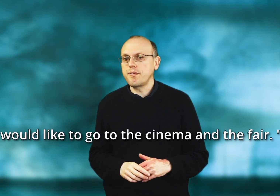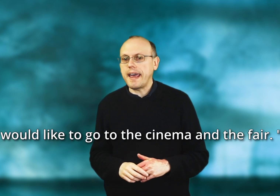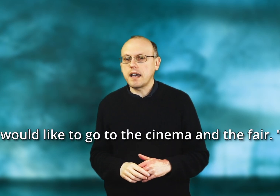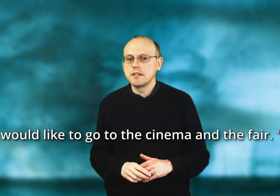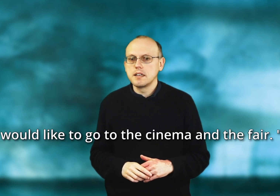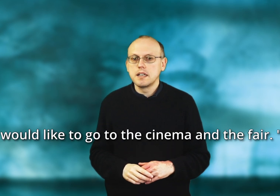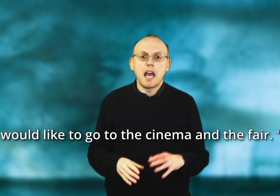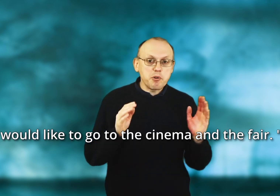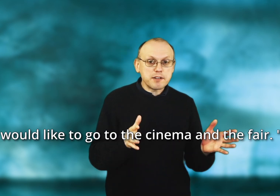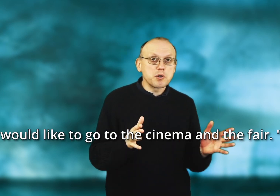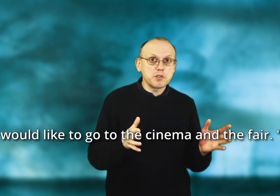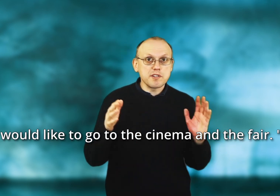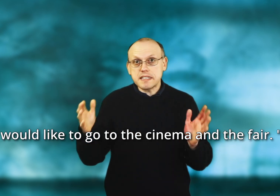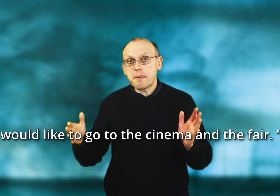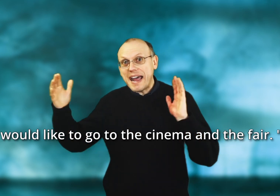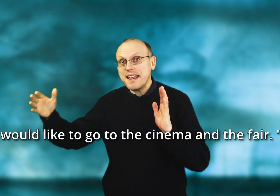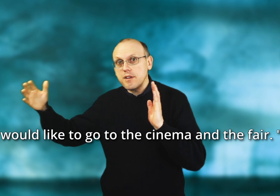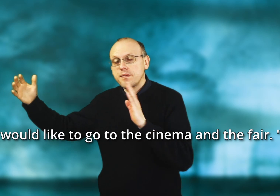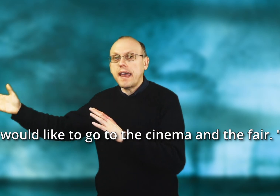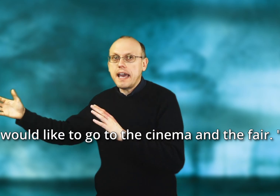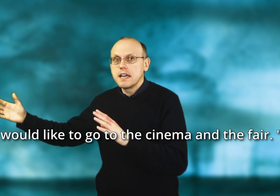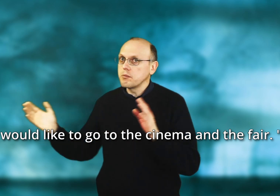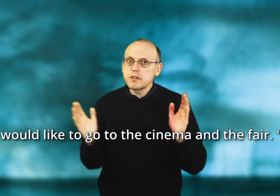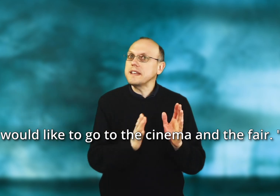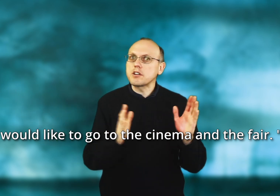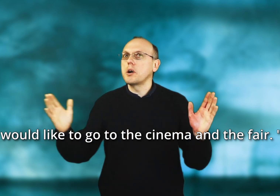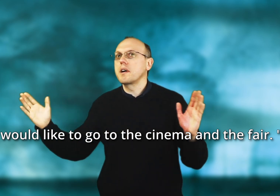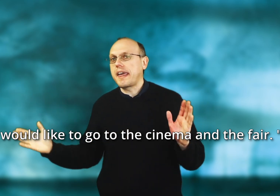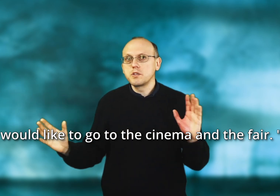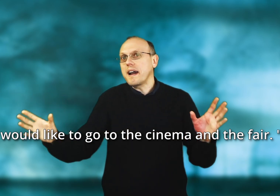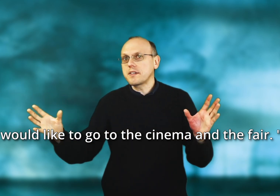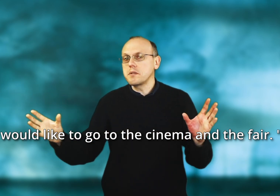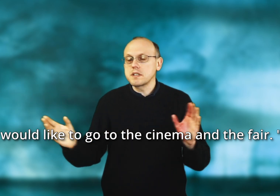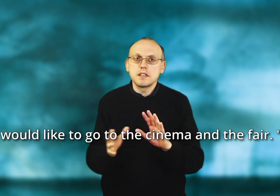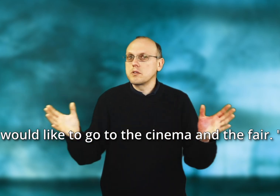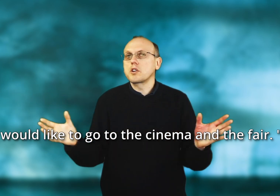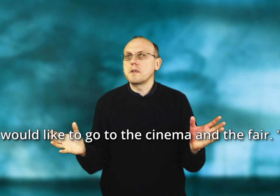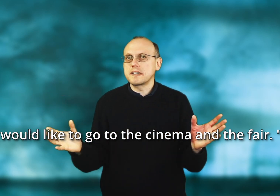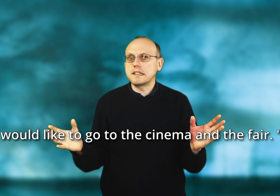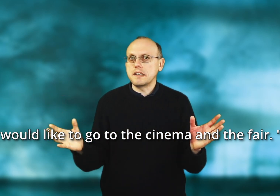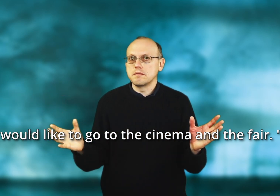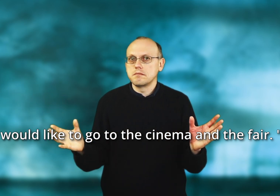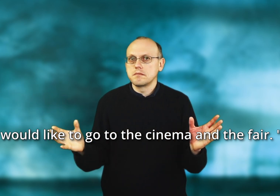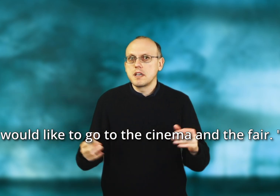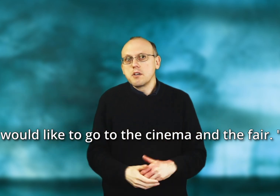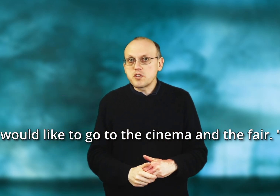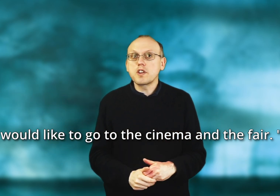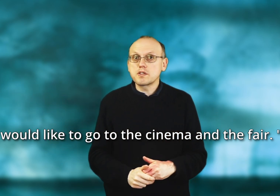fair. I would like to go to the cinema and the fair. We don't need a comma there. 2 items no commas are needed. Usually use the